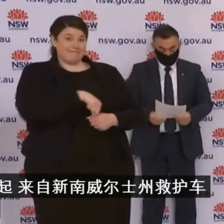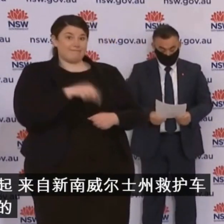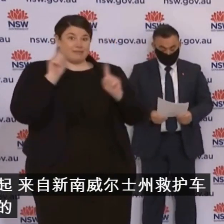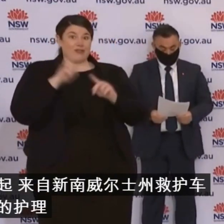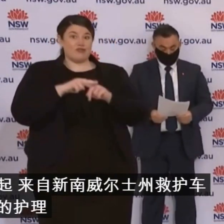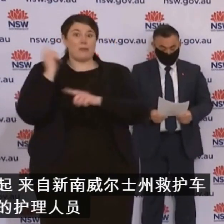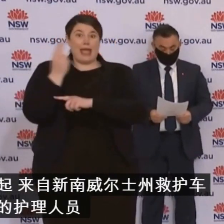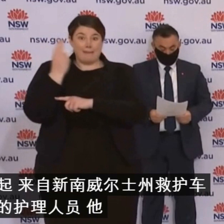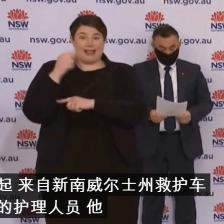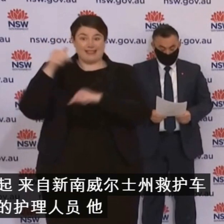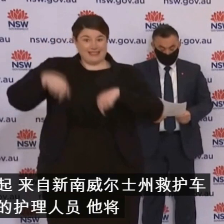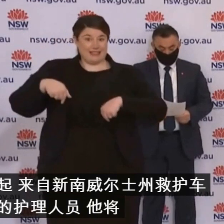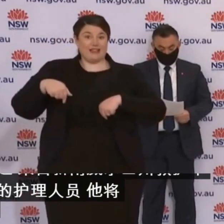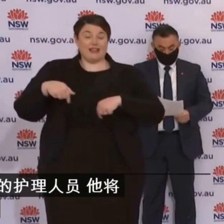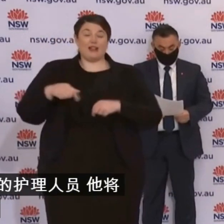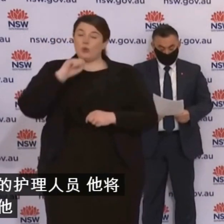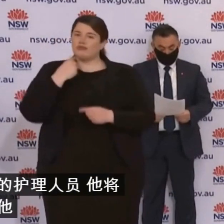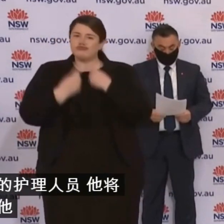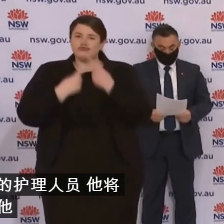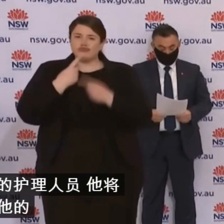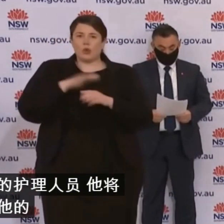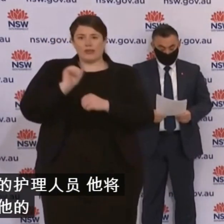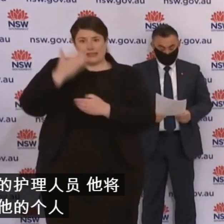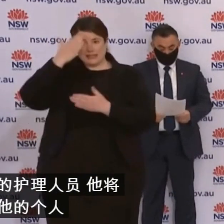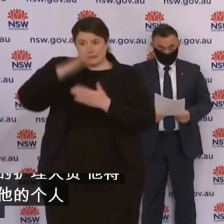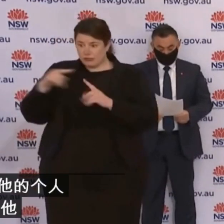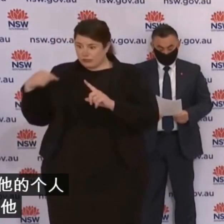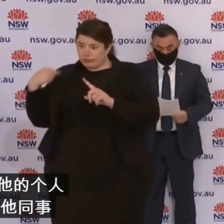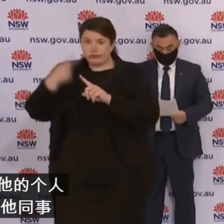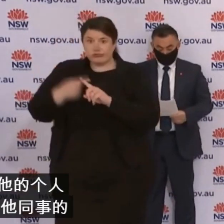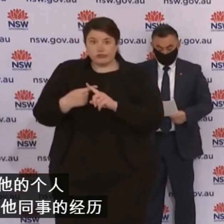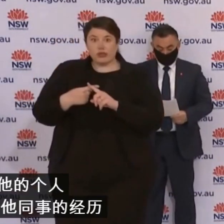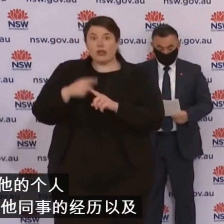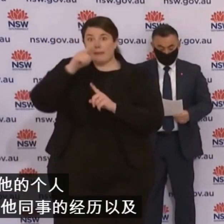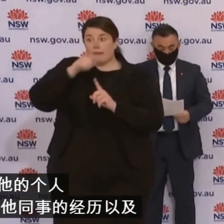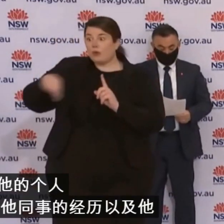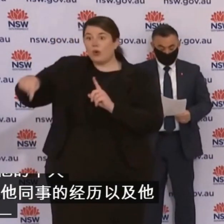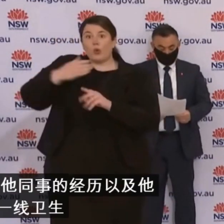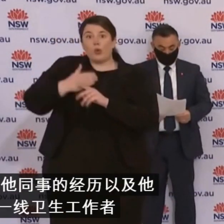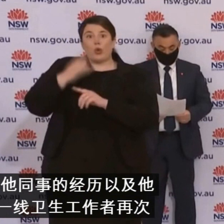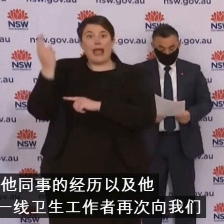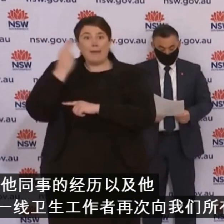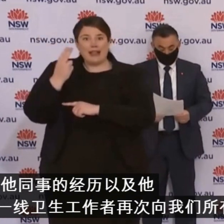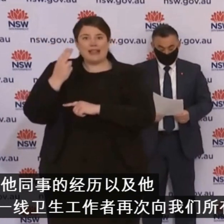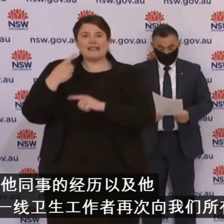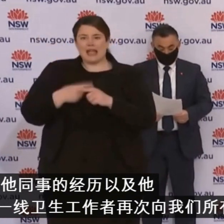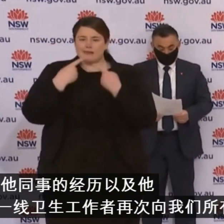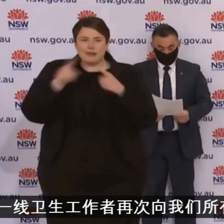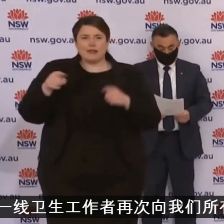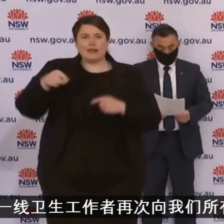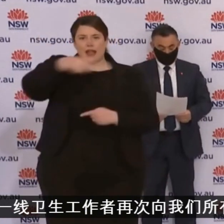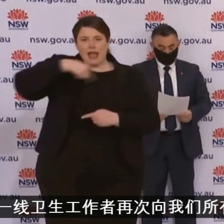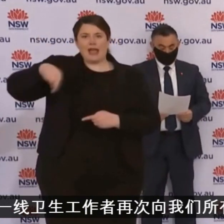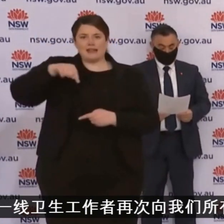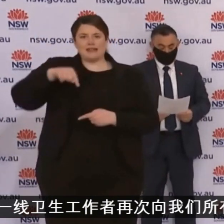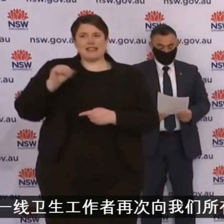Ambulance Service, from the paramedics, who'll speak about his personal experience, the experience of his colleagues, and his message to all of us as a frontline